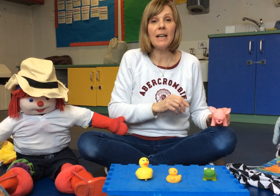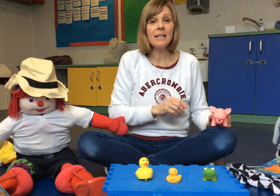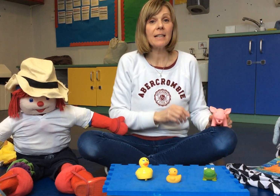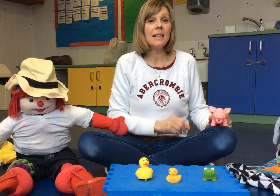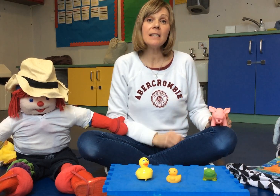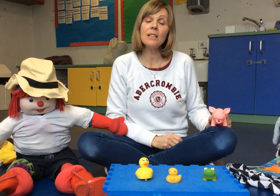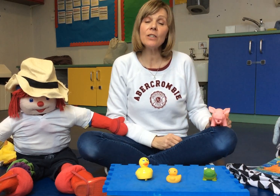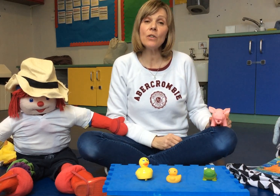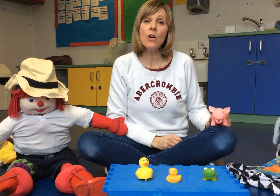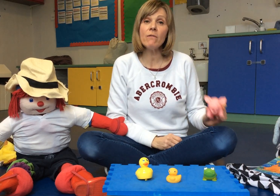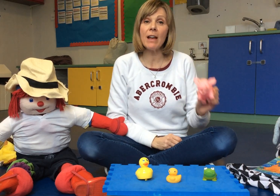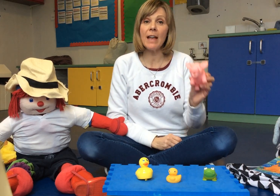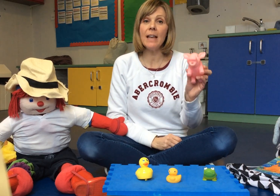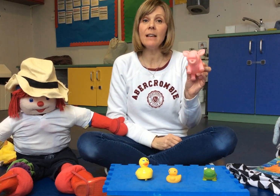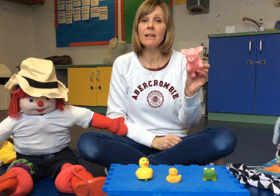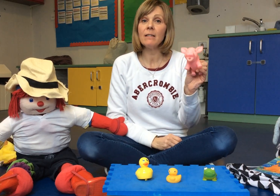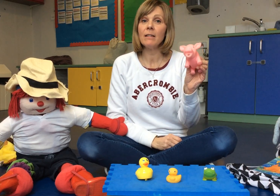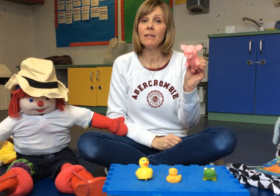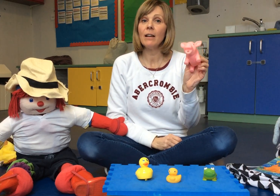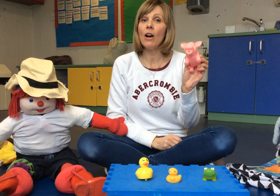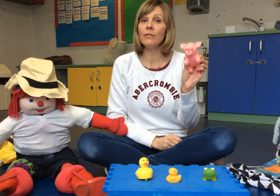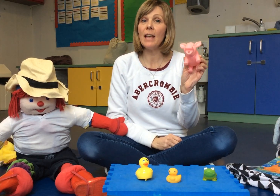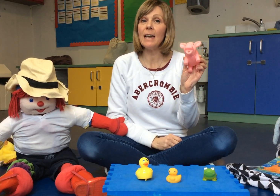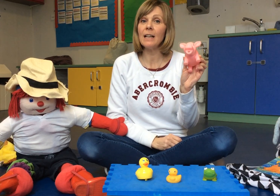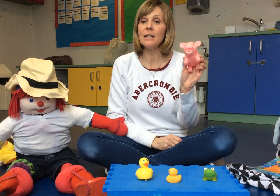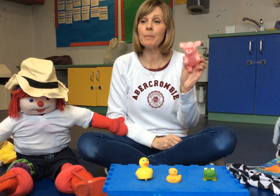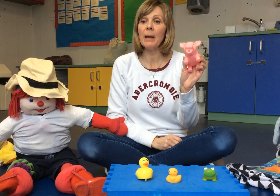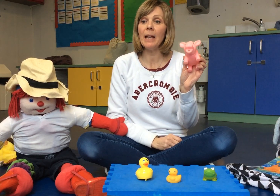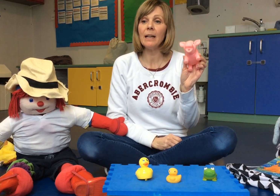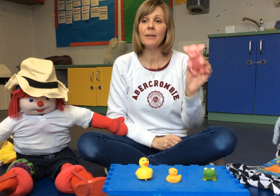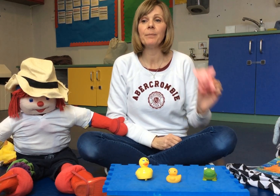This is the story of Nelligan's pig.